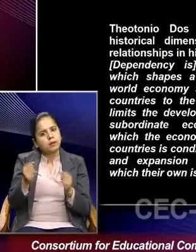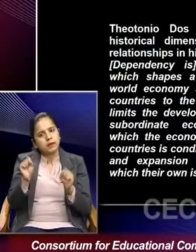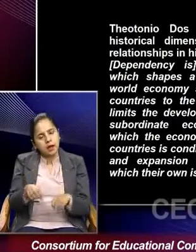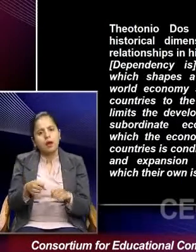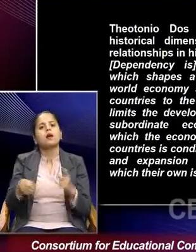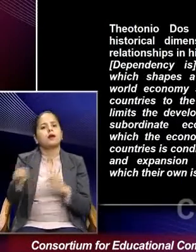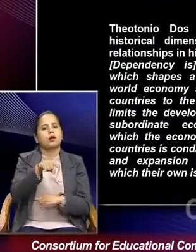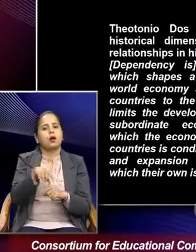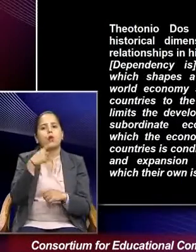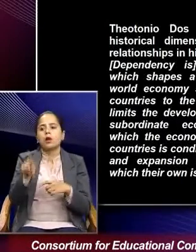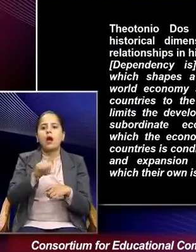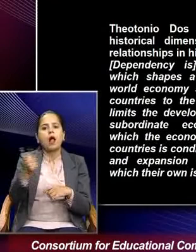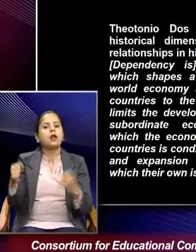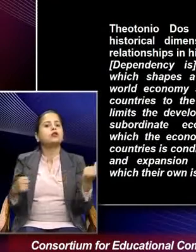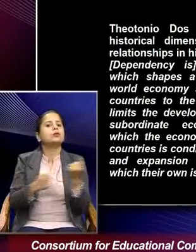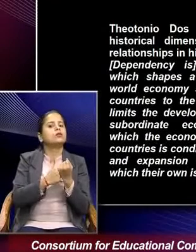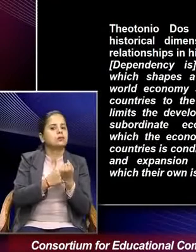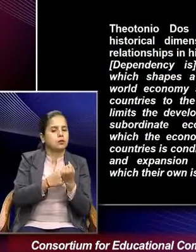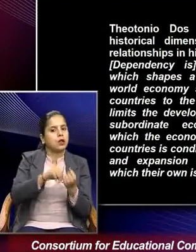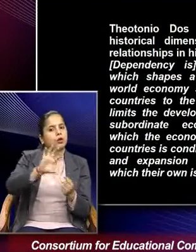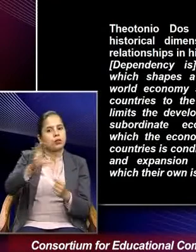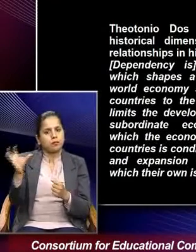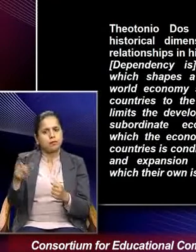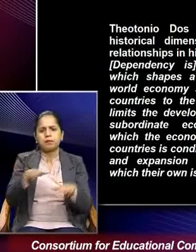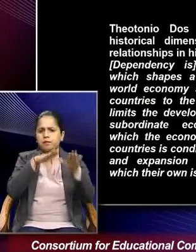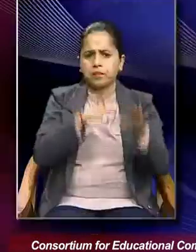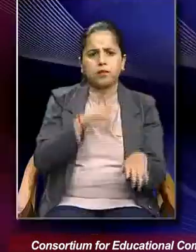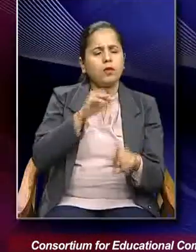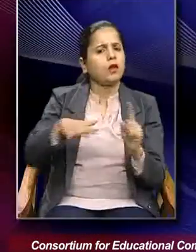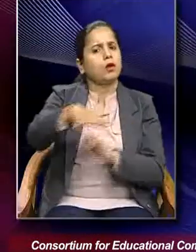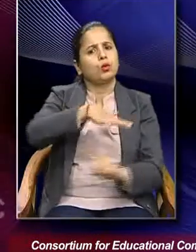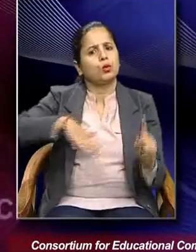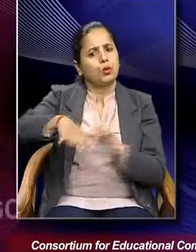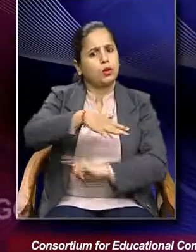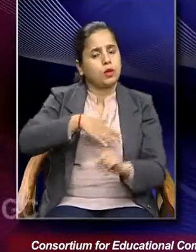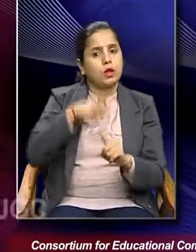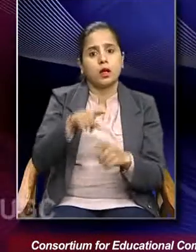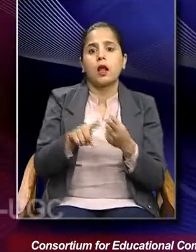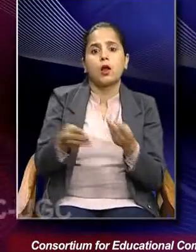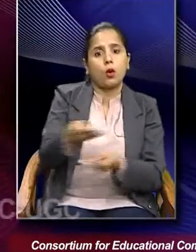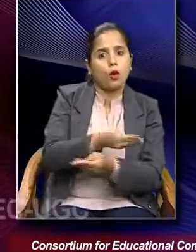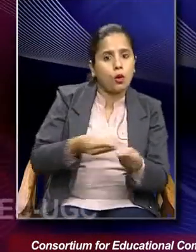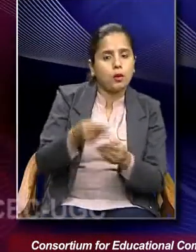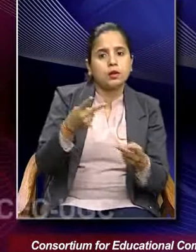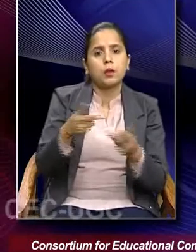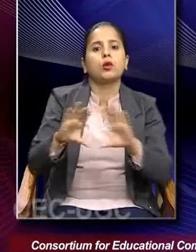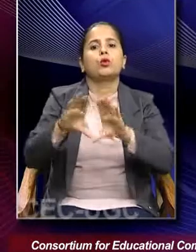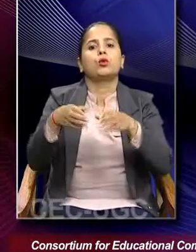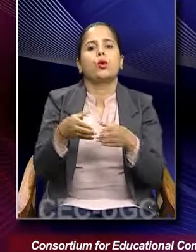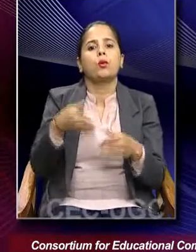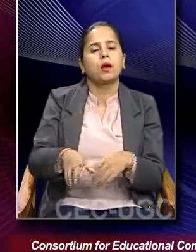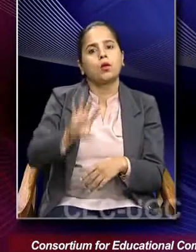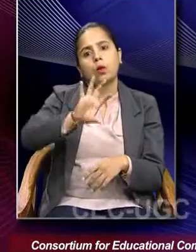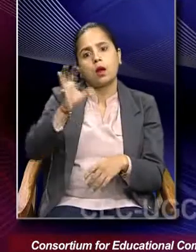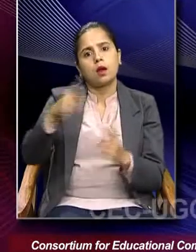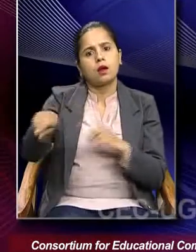countries. So this dependency is a kind of situation in which the economy of a certain group of countries